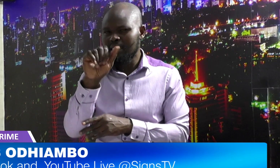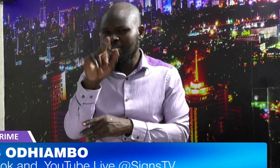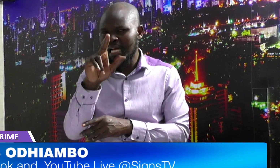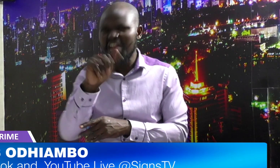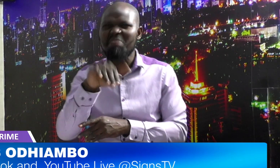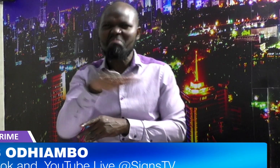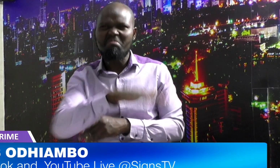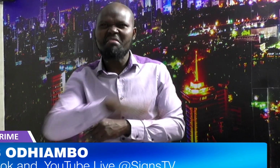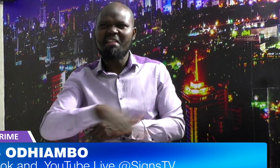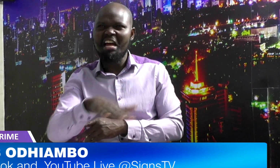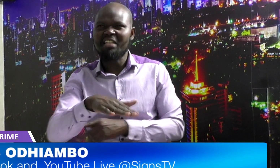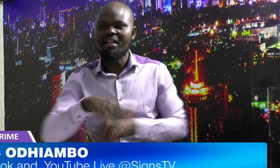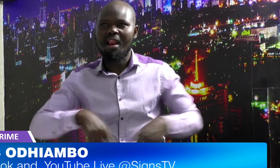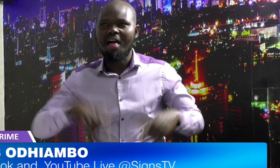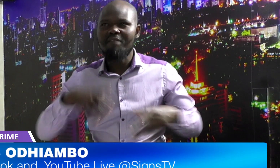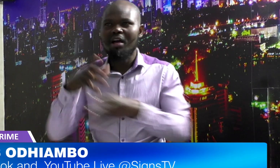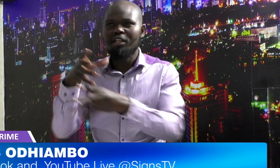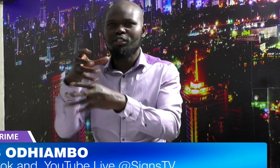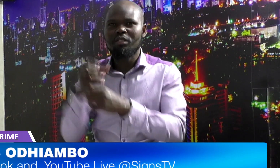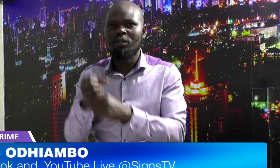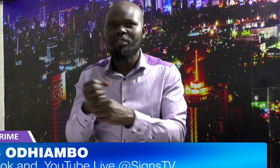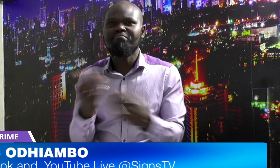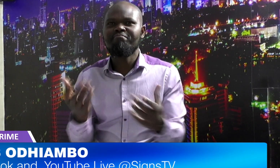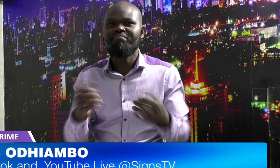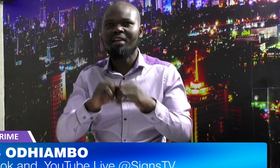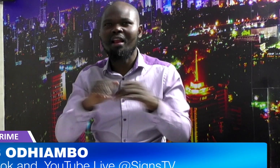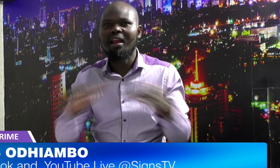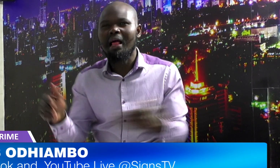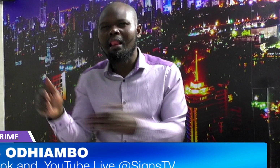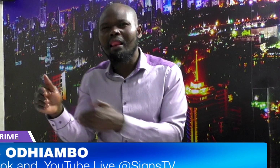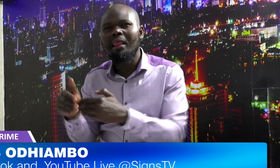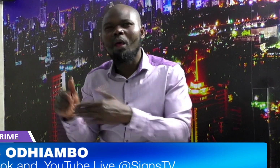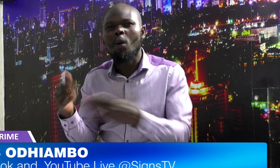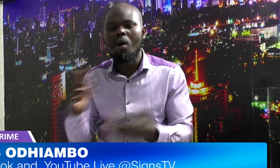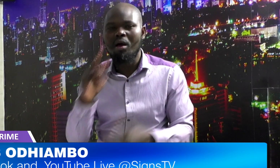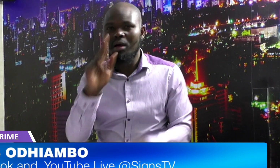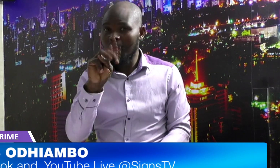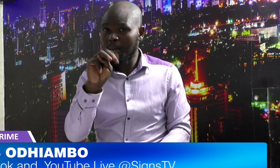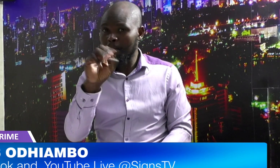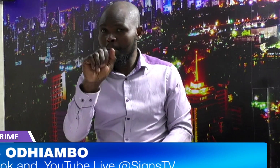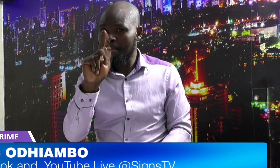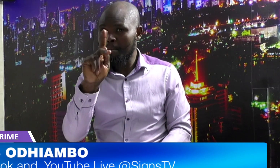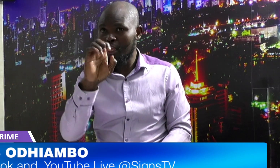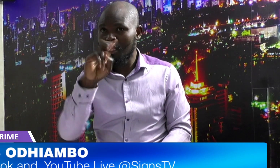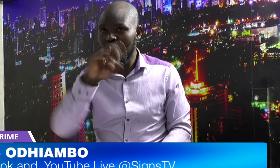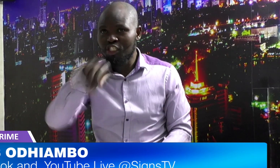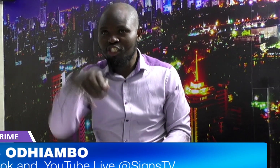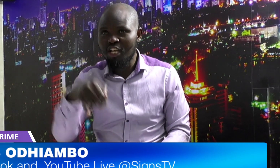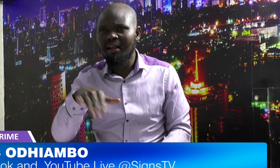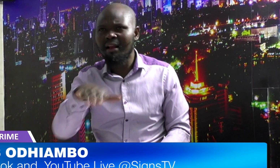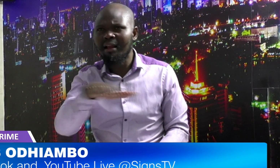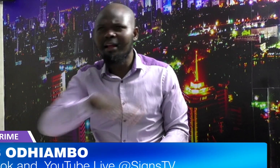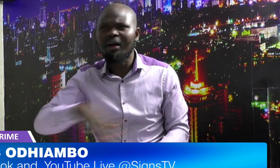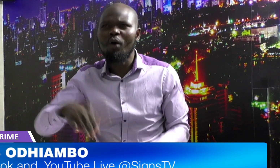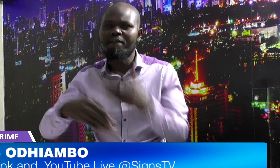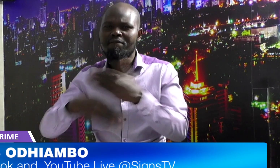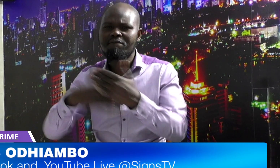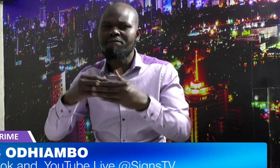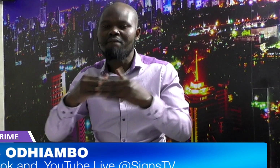Association encroaching on land near Makeji area,